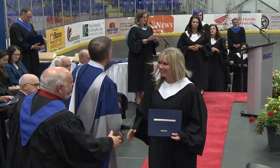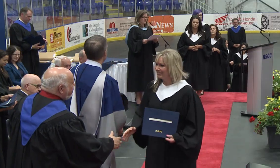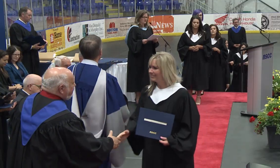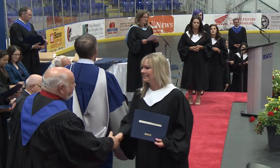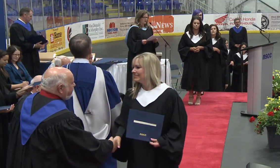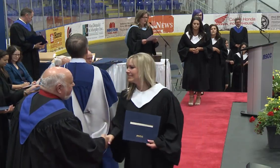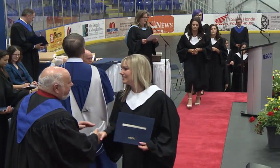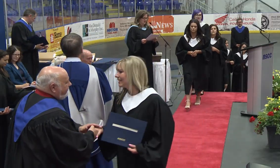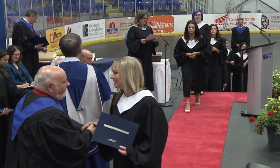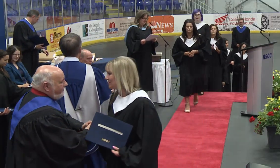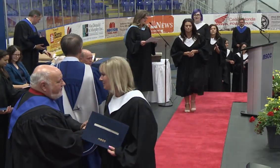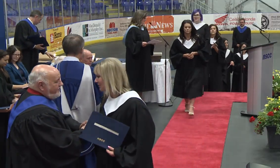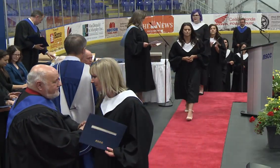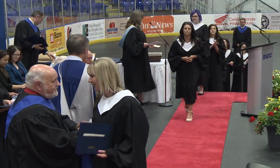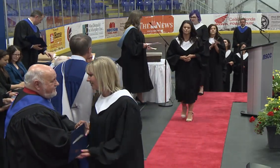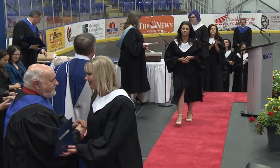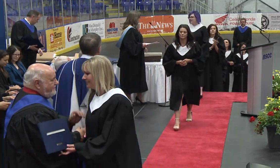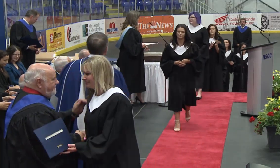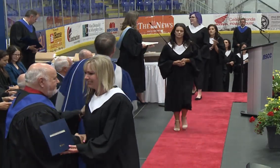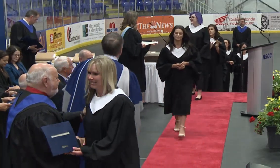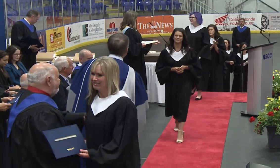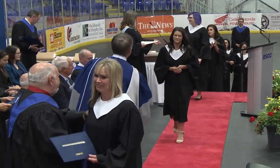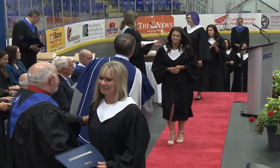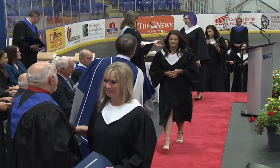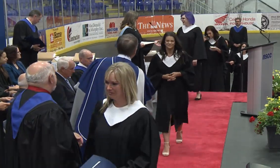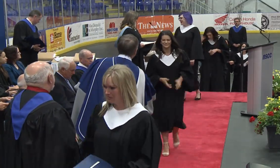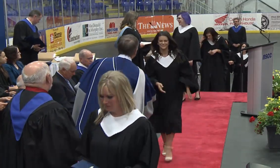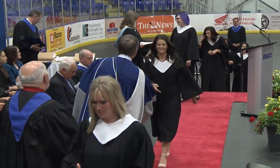Sarah Rushton with honors.